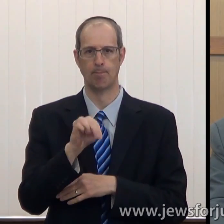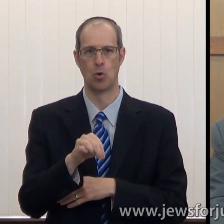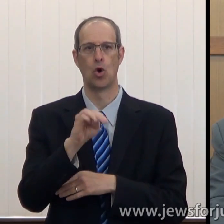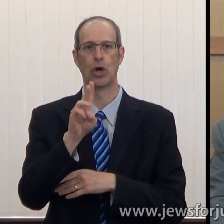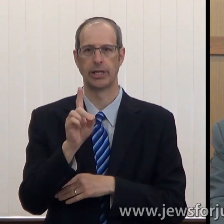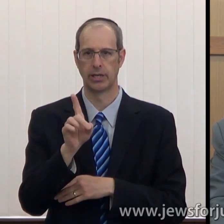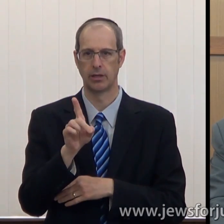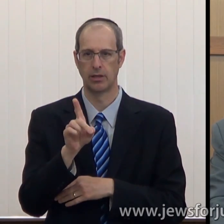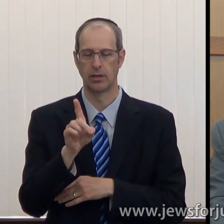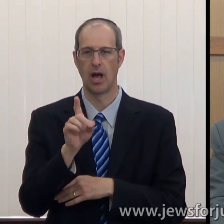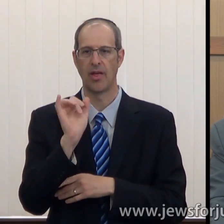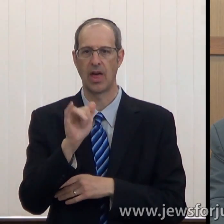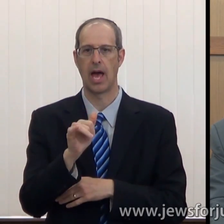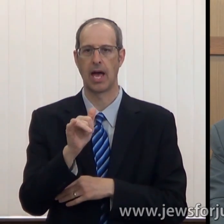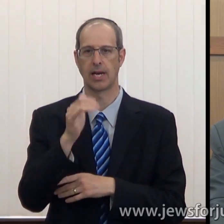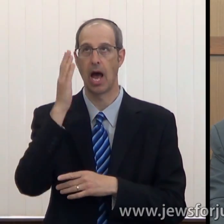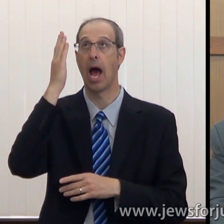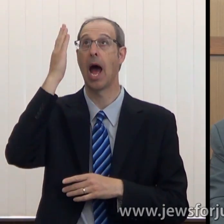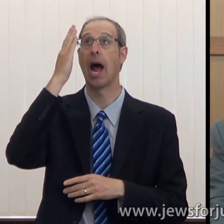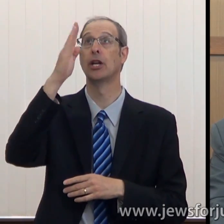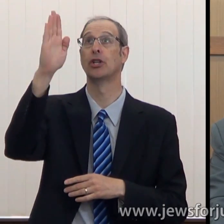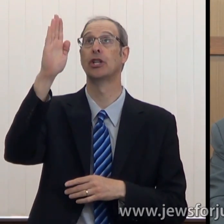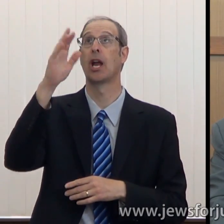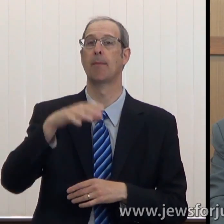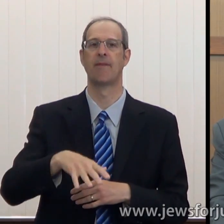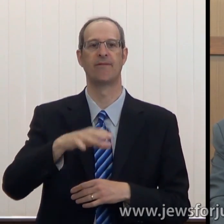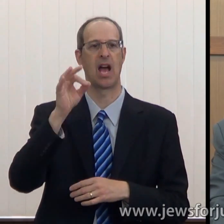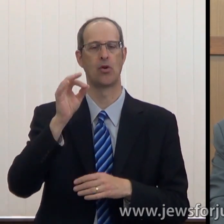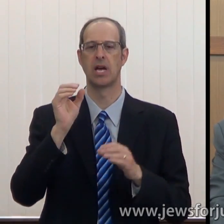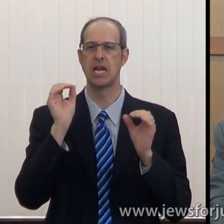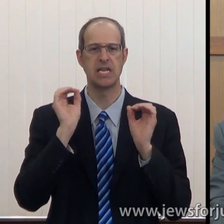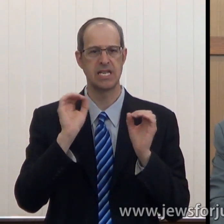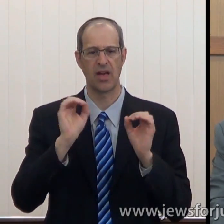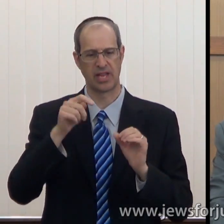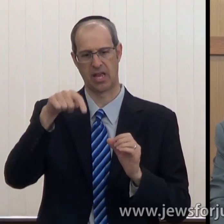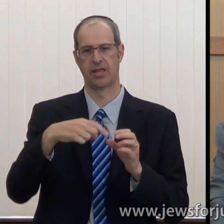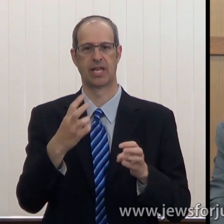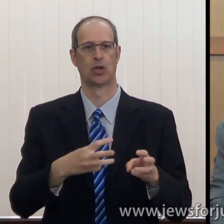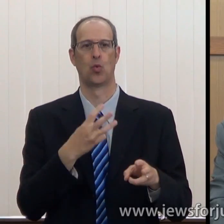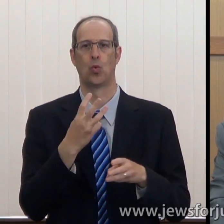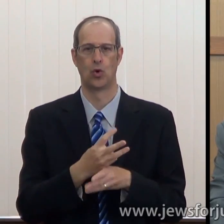that Hashem found nothing in this world